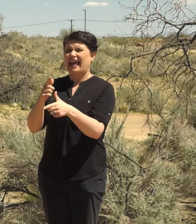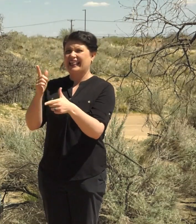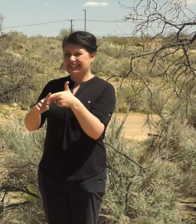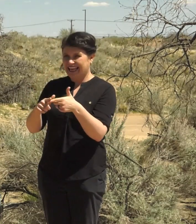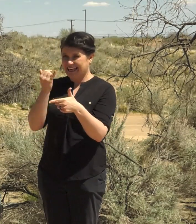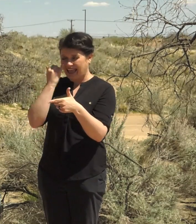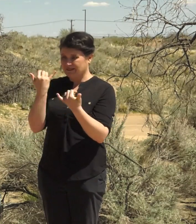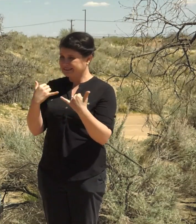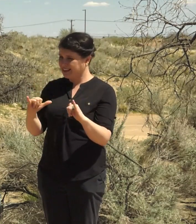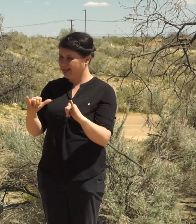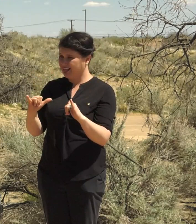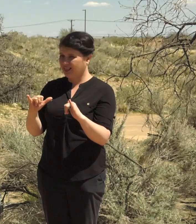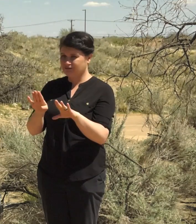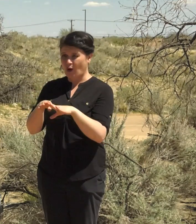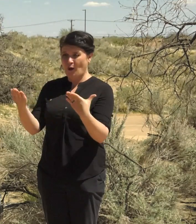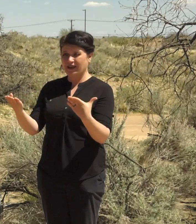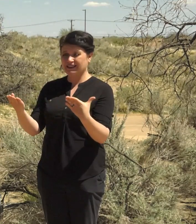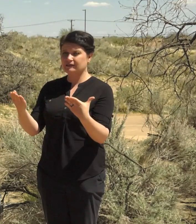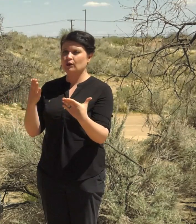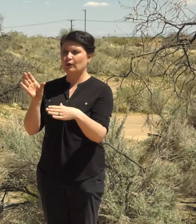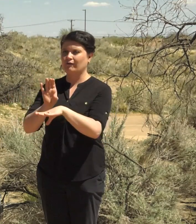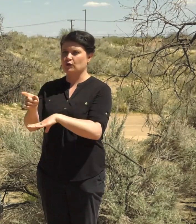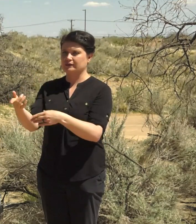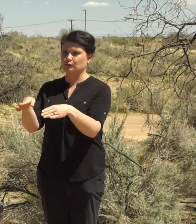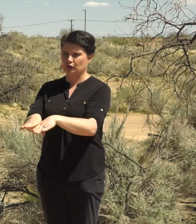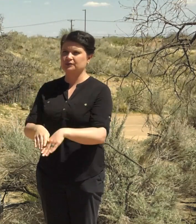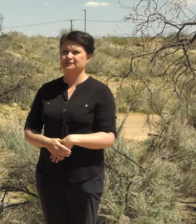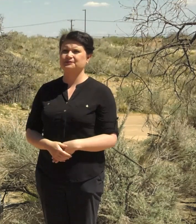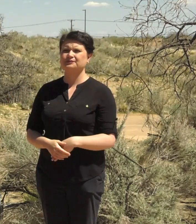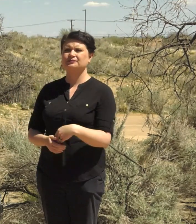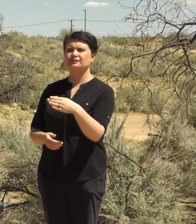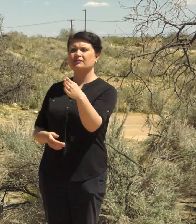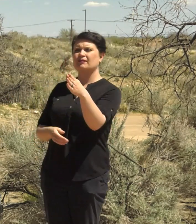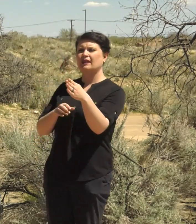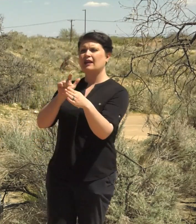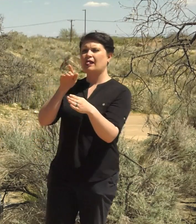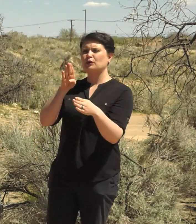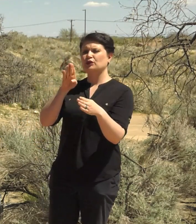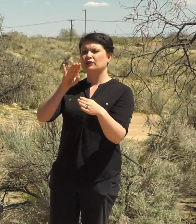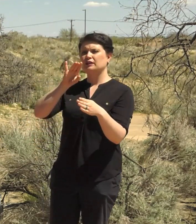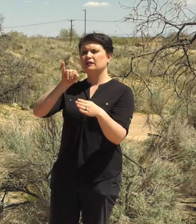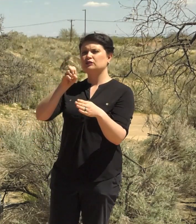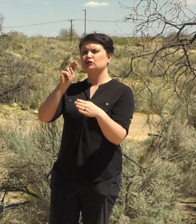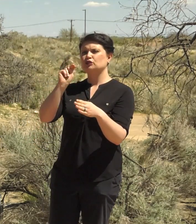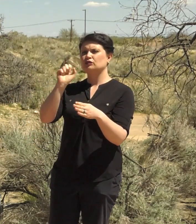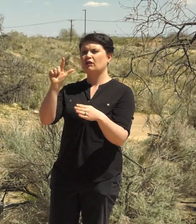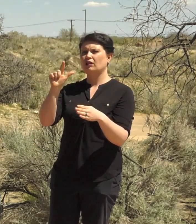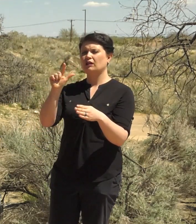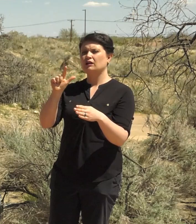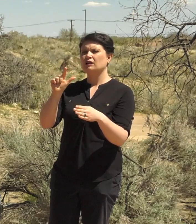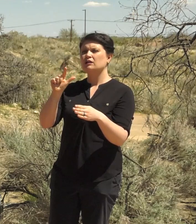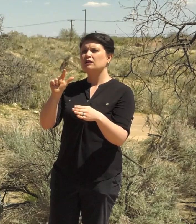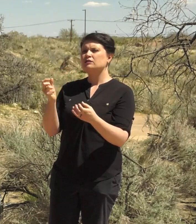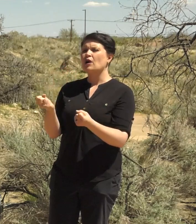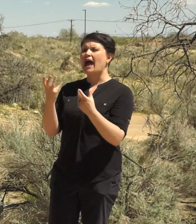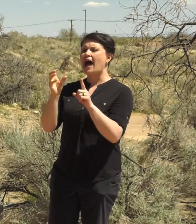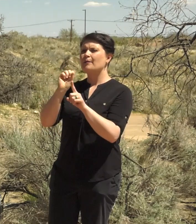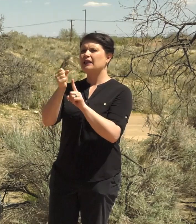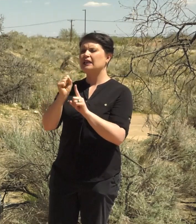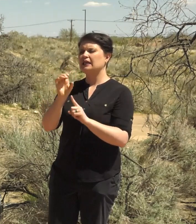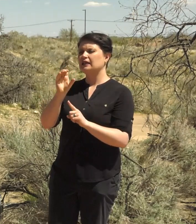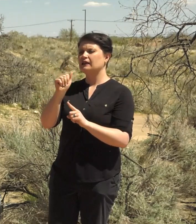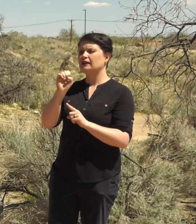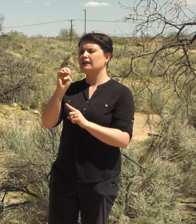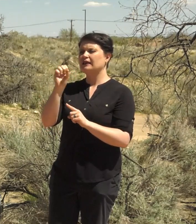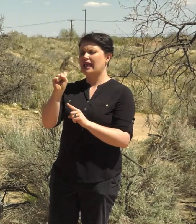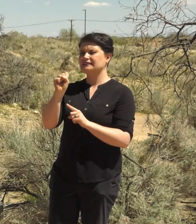them. We have a question from the Albuquerque Journal, Jessica Dyer. How many cases does the city know about in